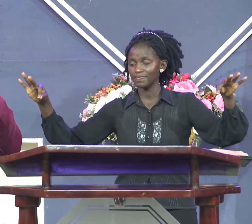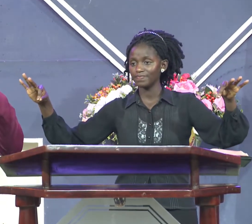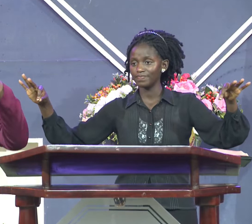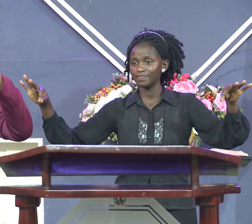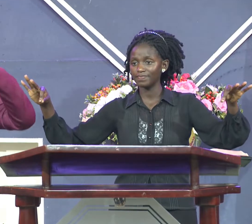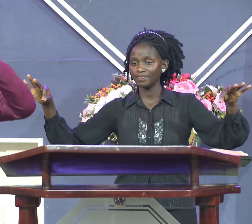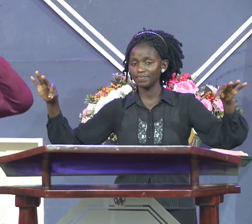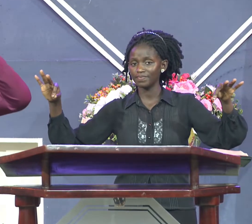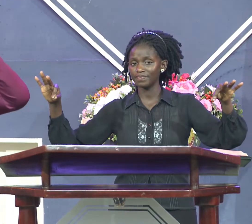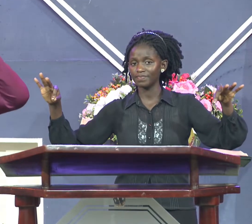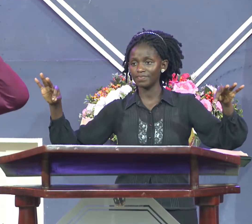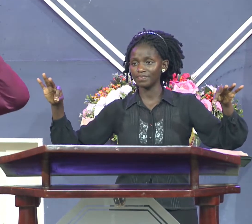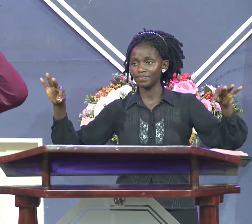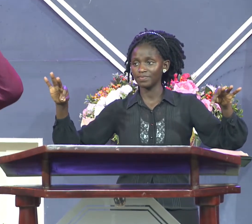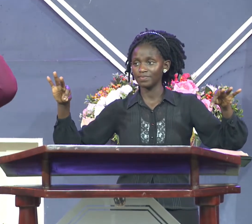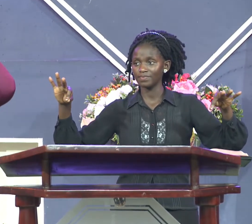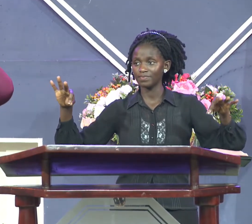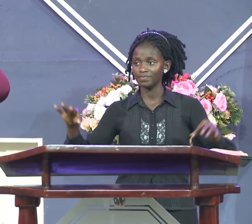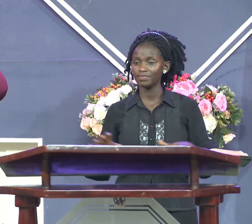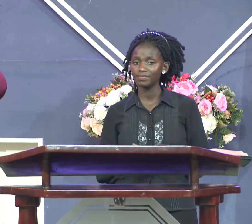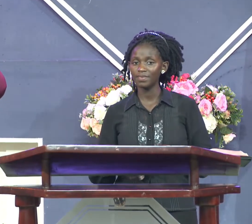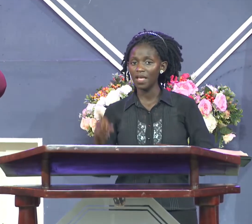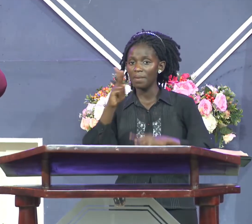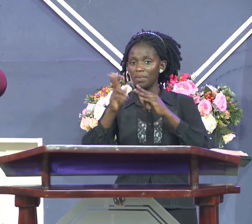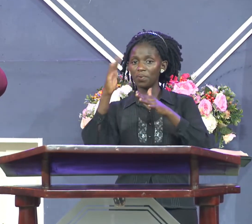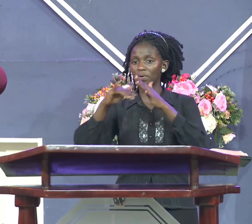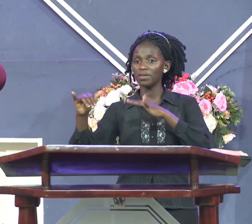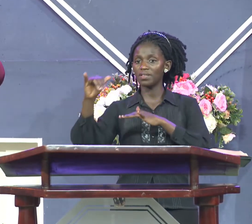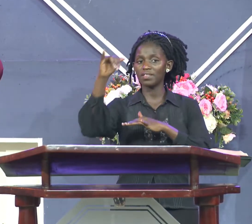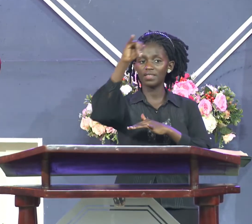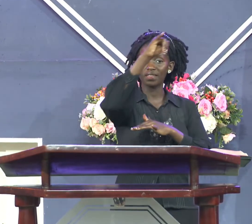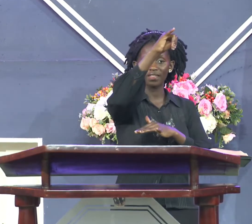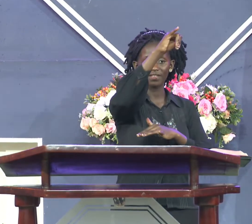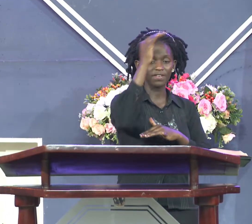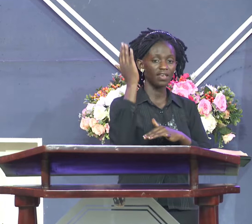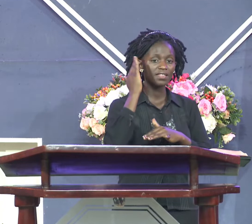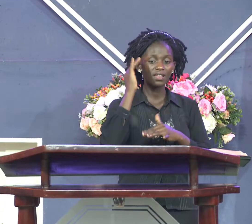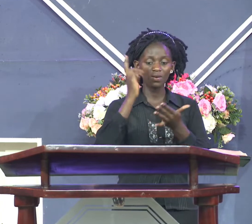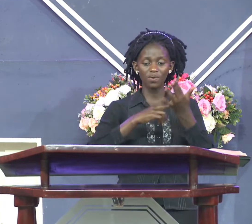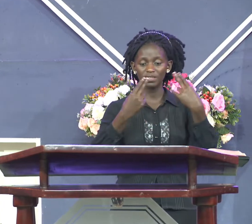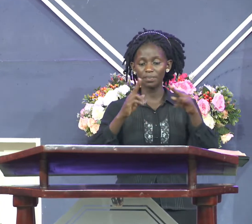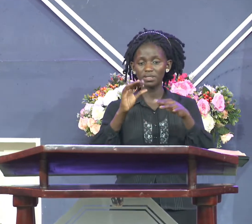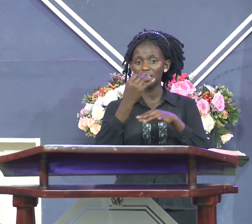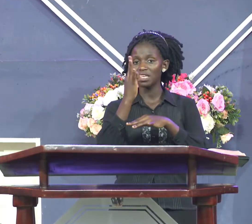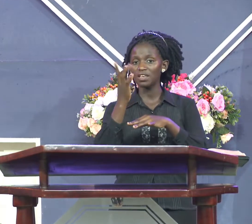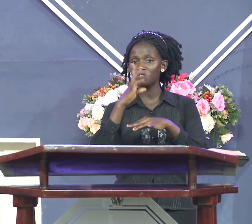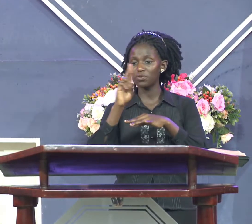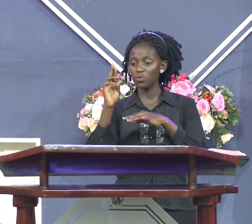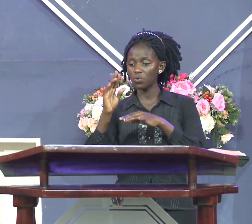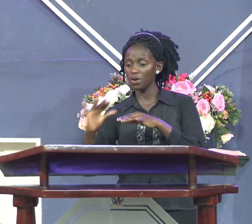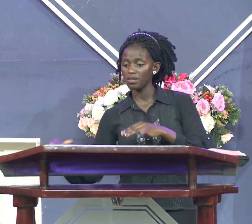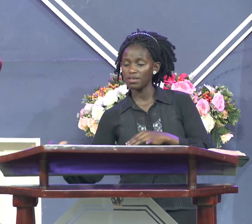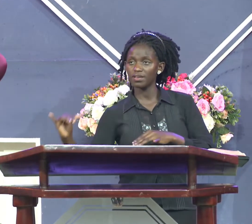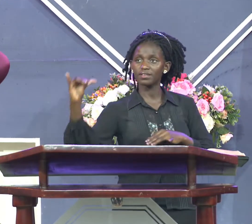it, those that have ever boarded planes, when